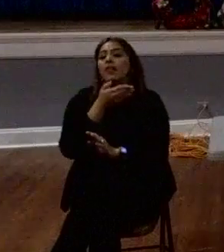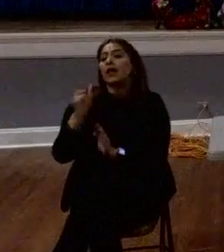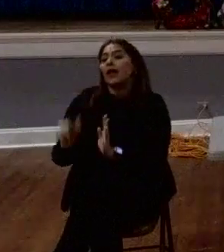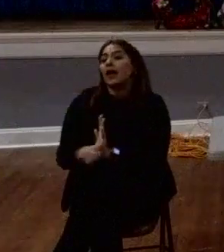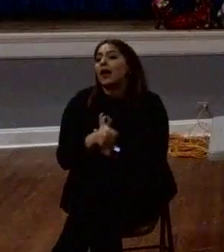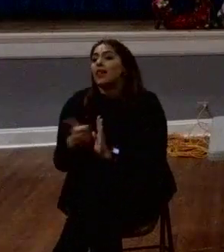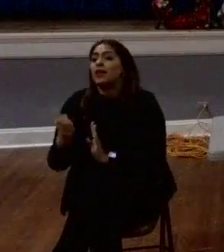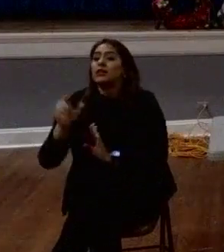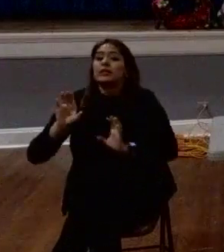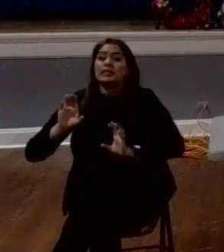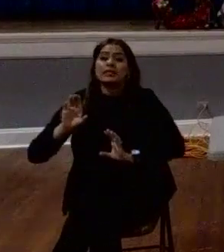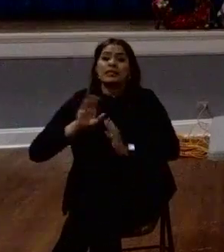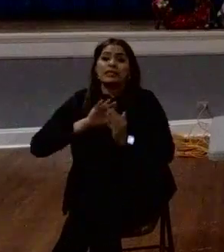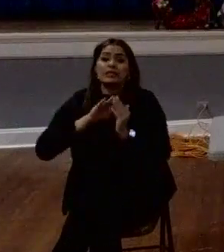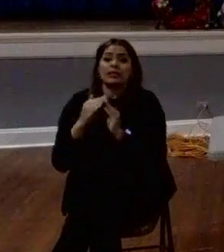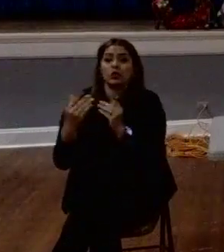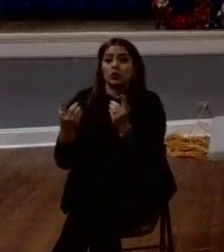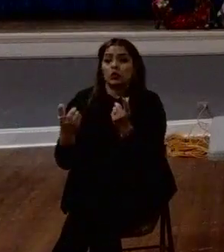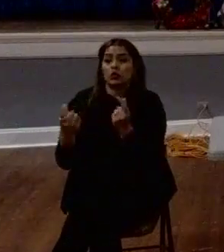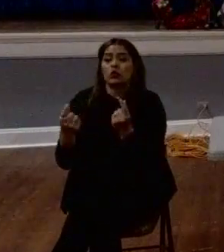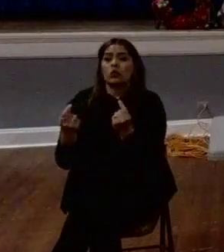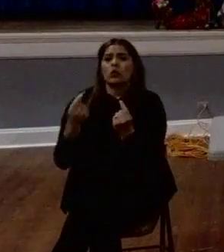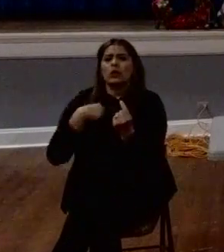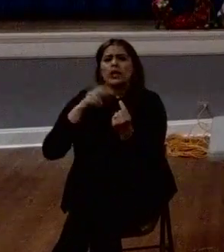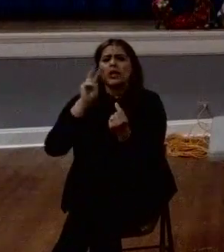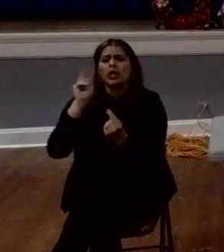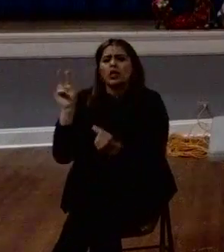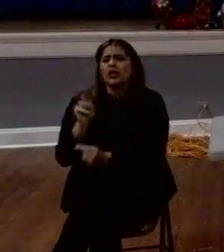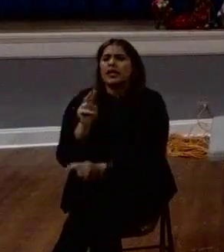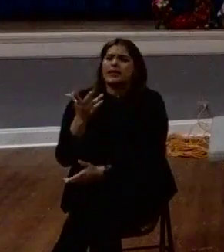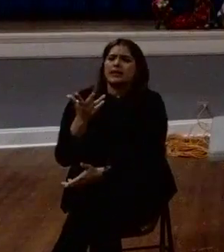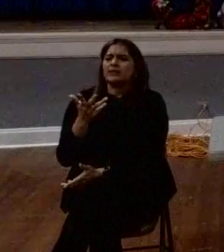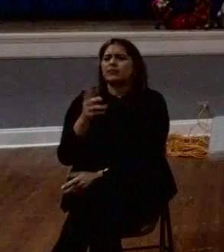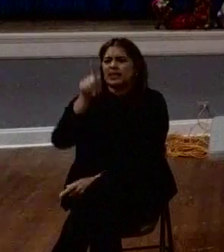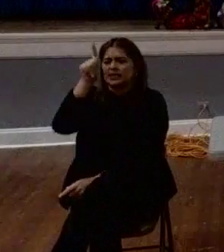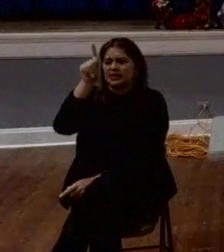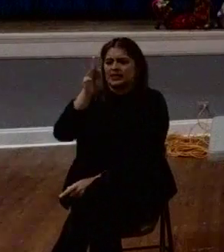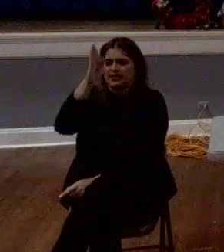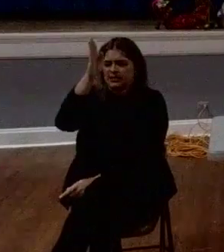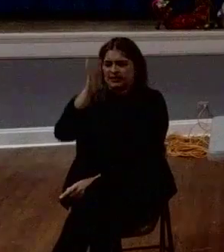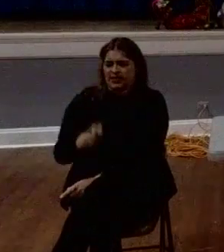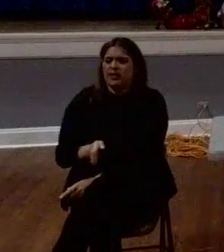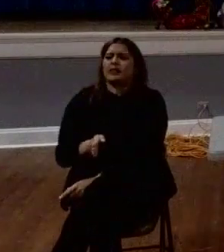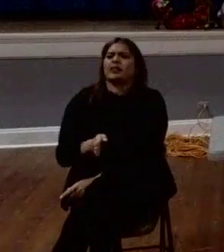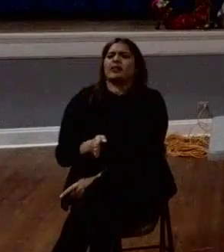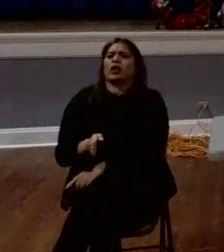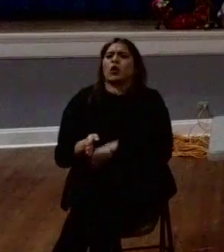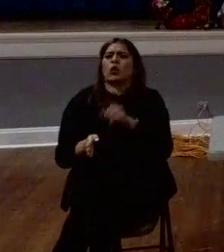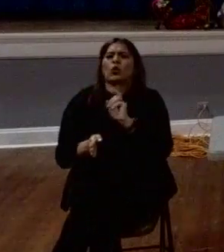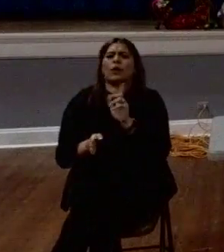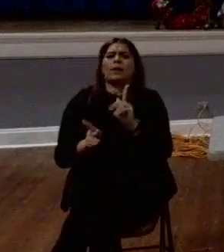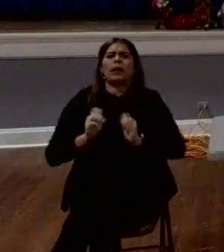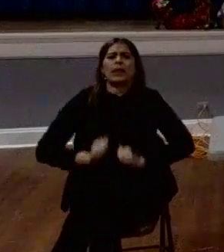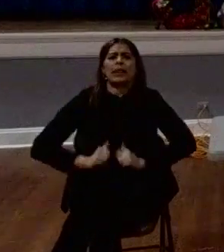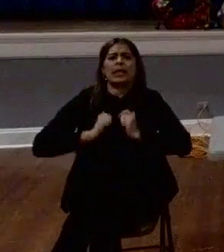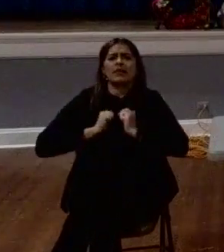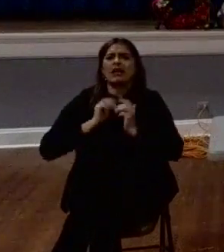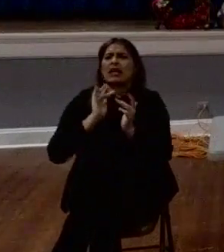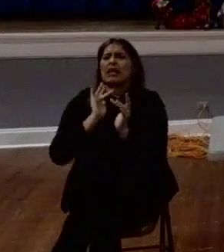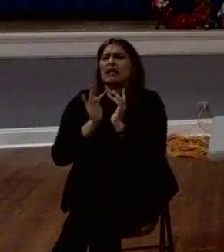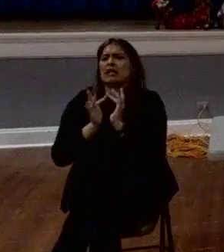the city is doing is we're looking at a digital divide. So where do folks live that may not have access to the